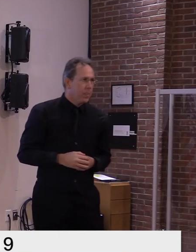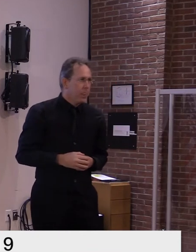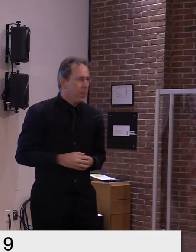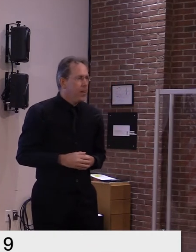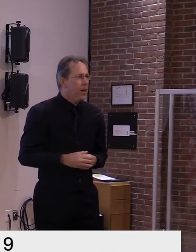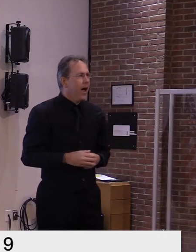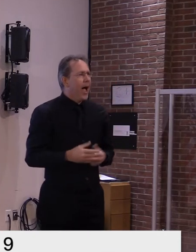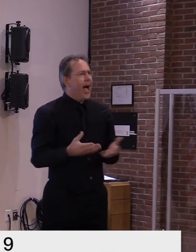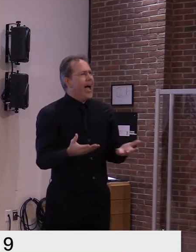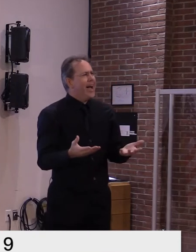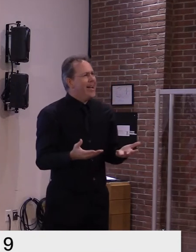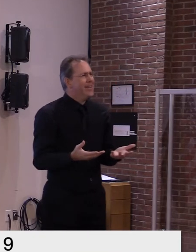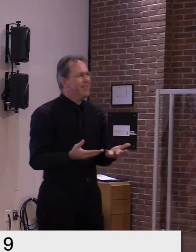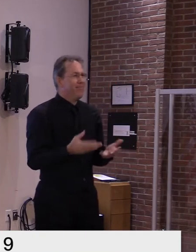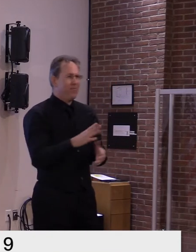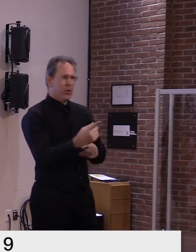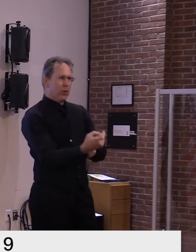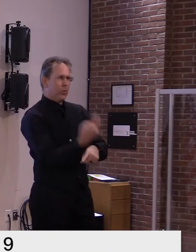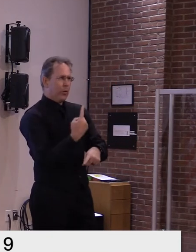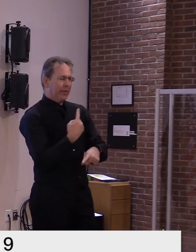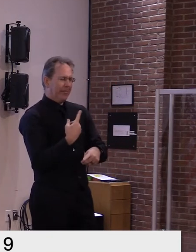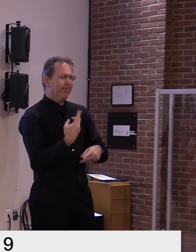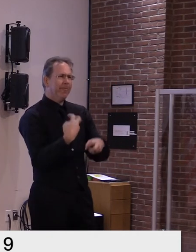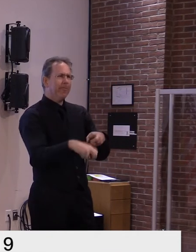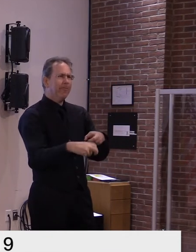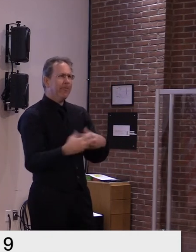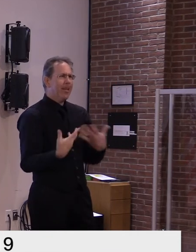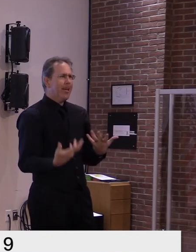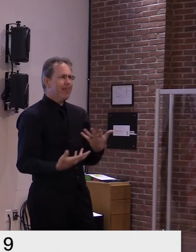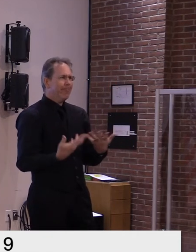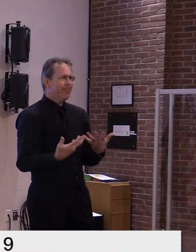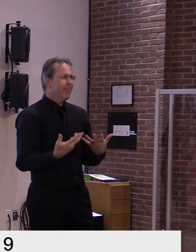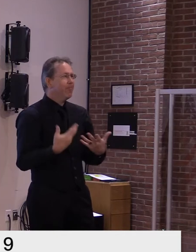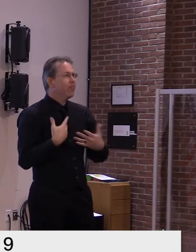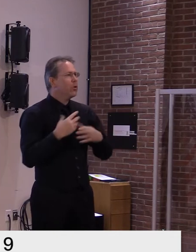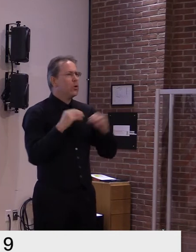this is a hard question because I don't,